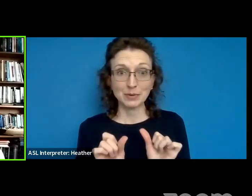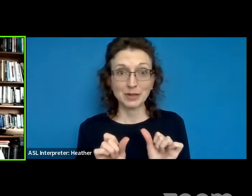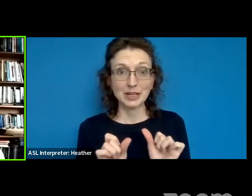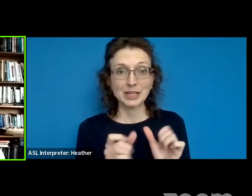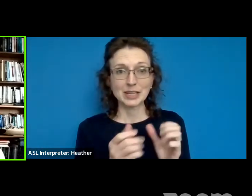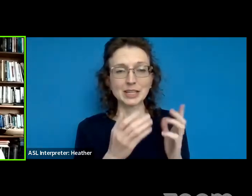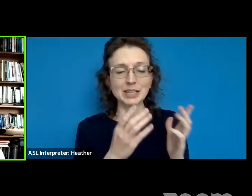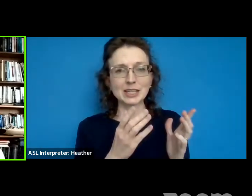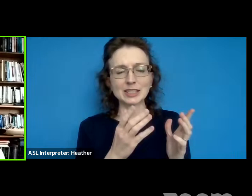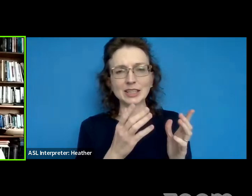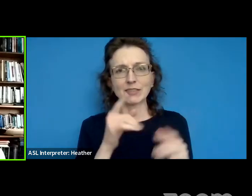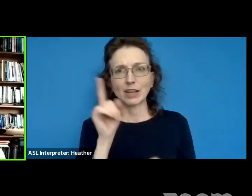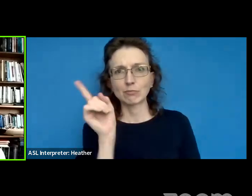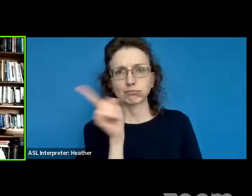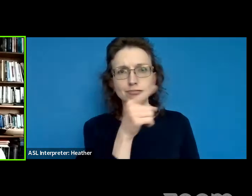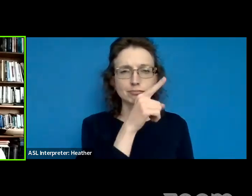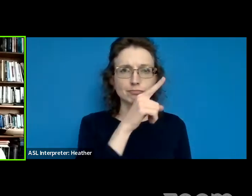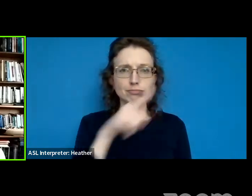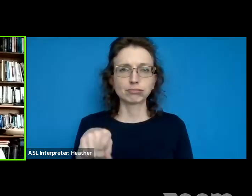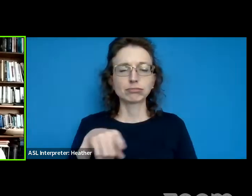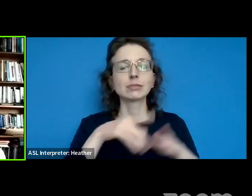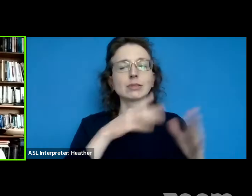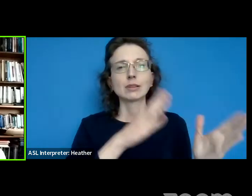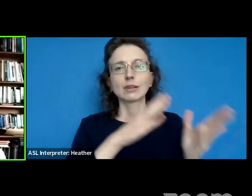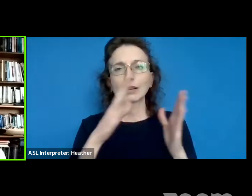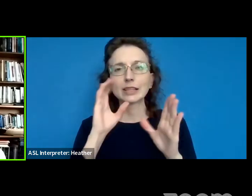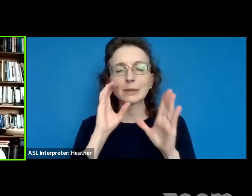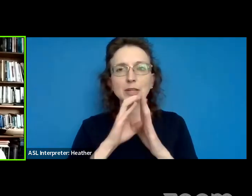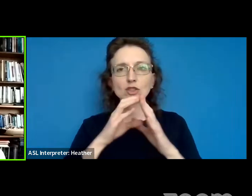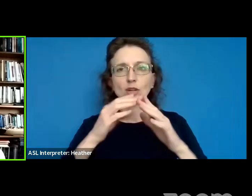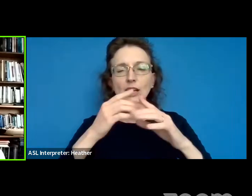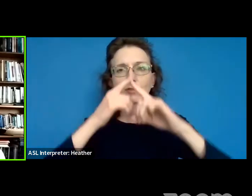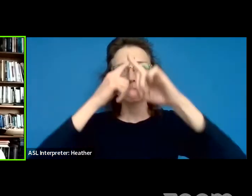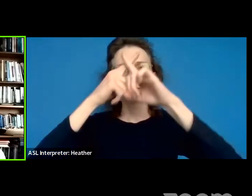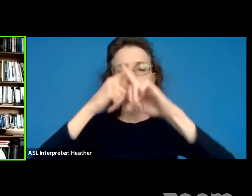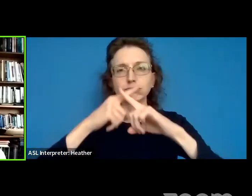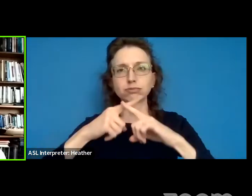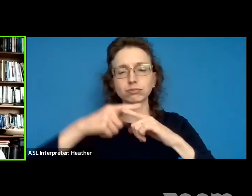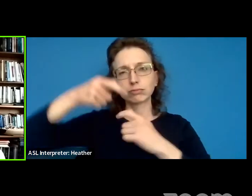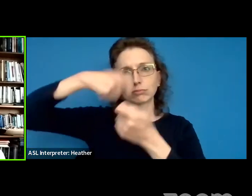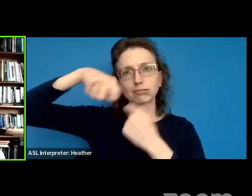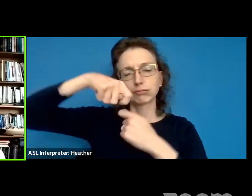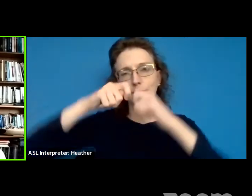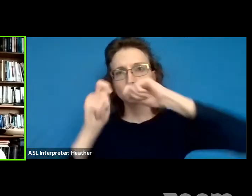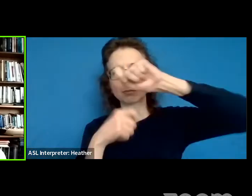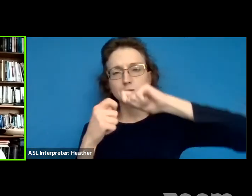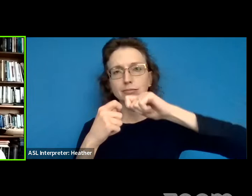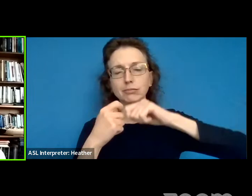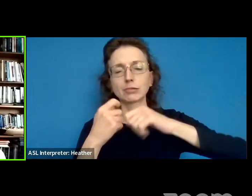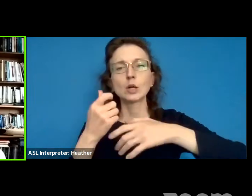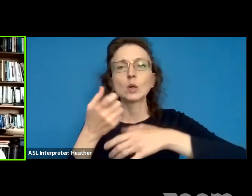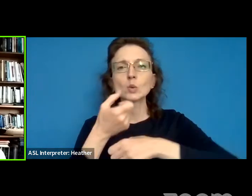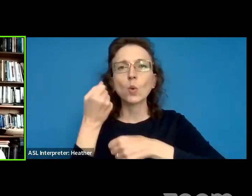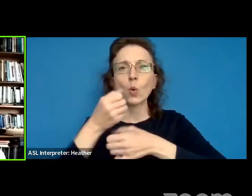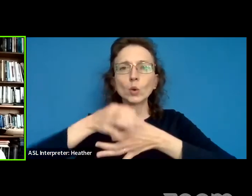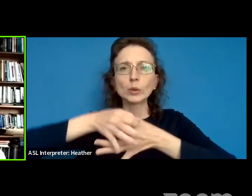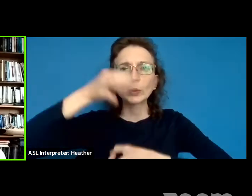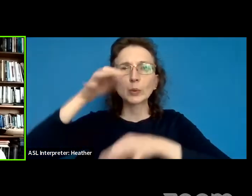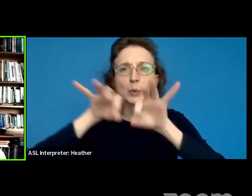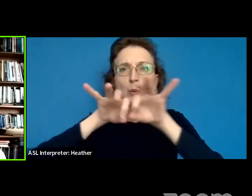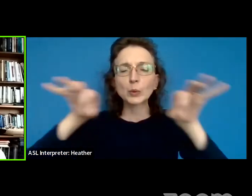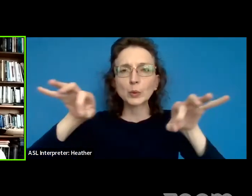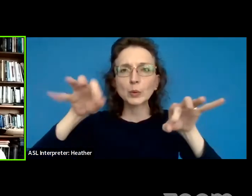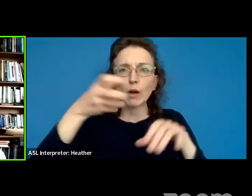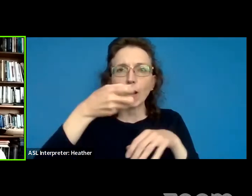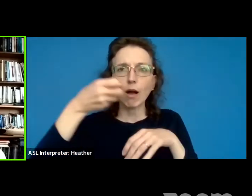of lashing shape, which is houses were lashed in that way. And then you can see it when it's finally up